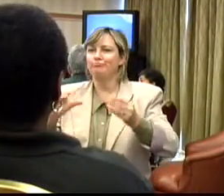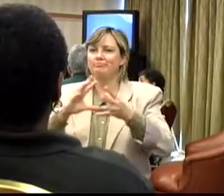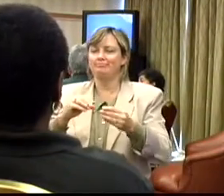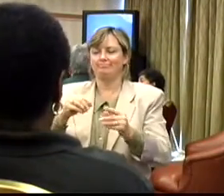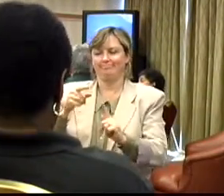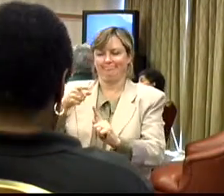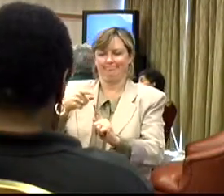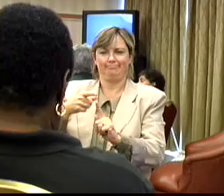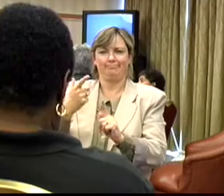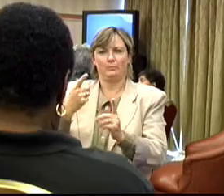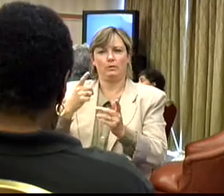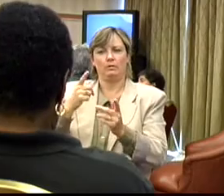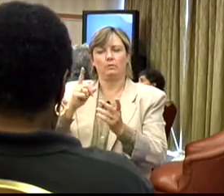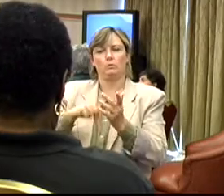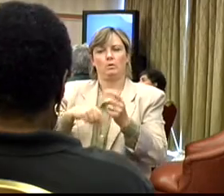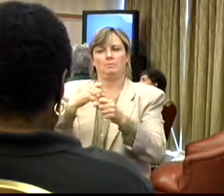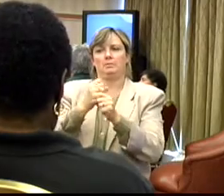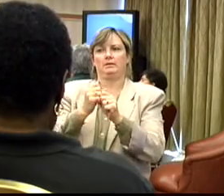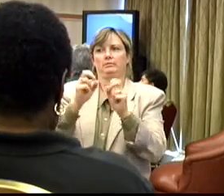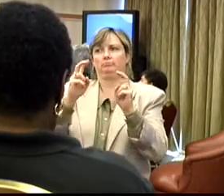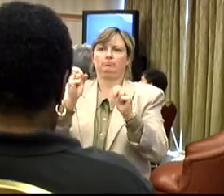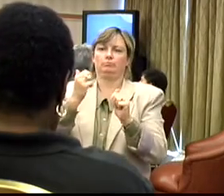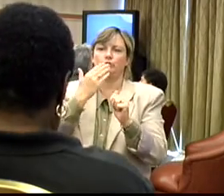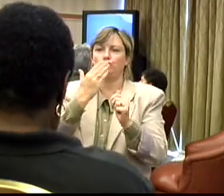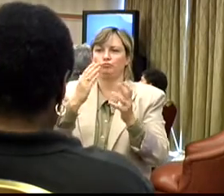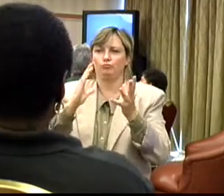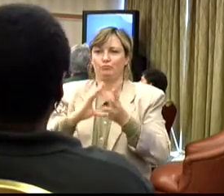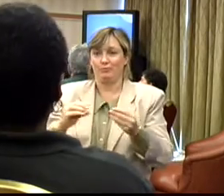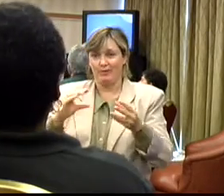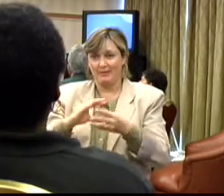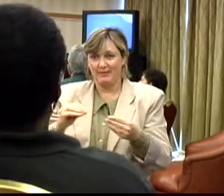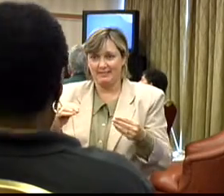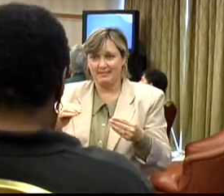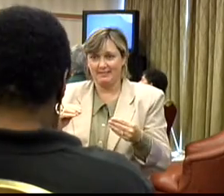Can you tell us what makes a good ASL story?